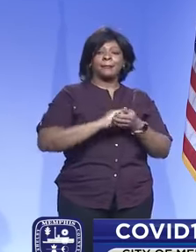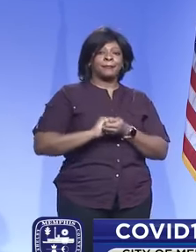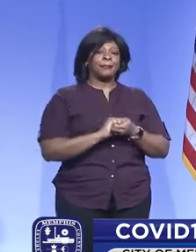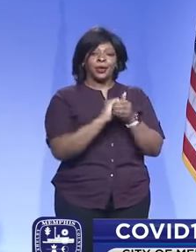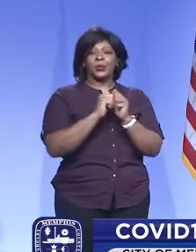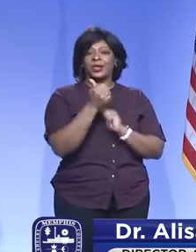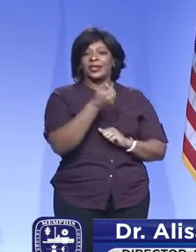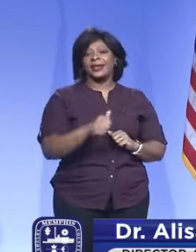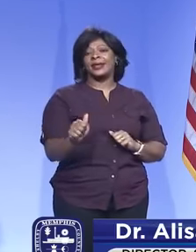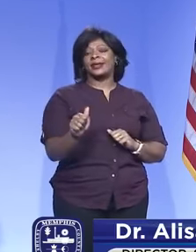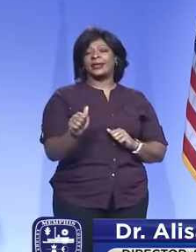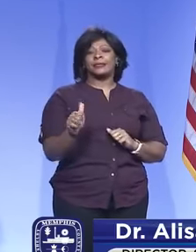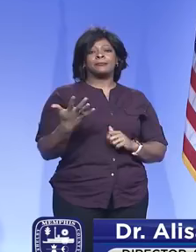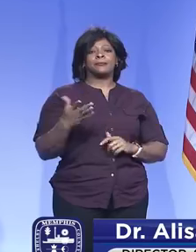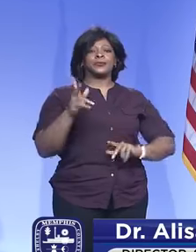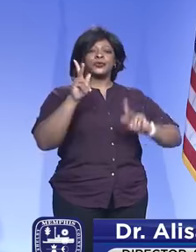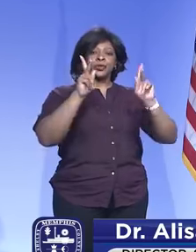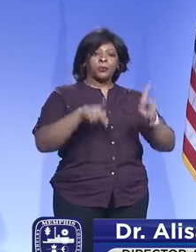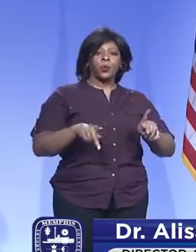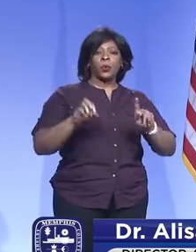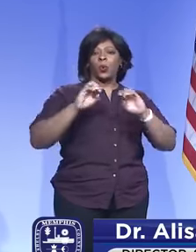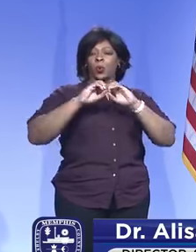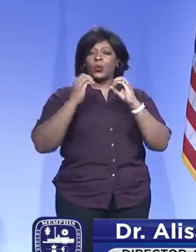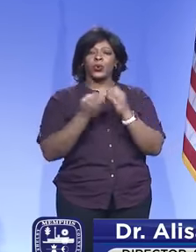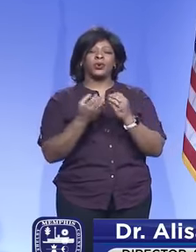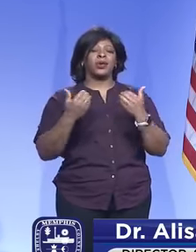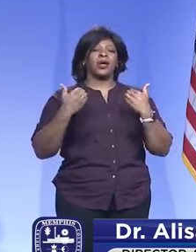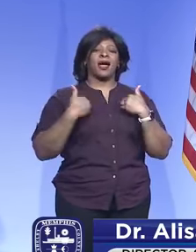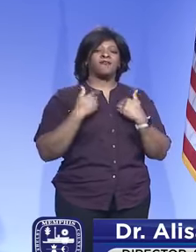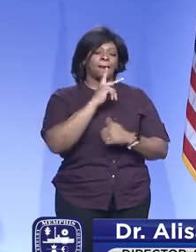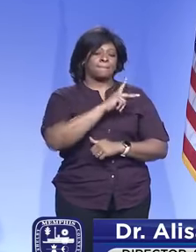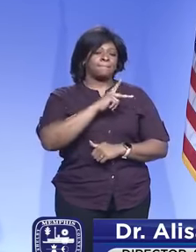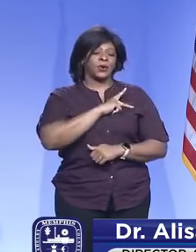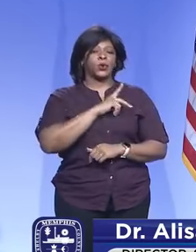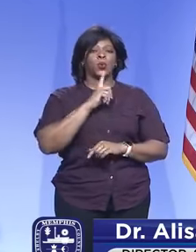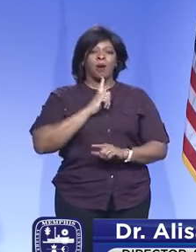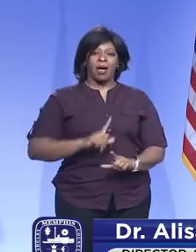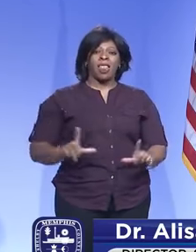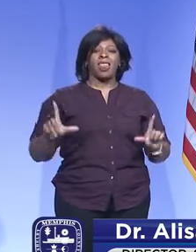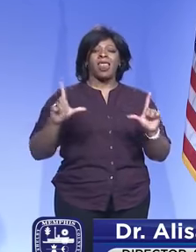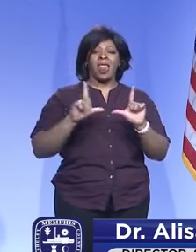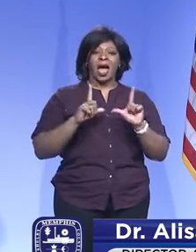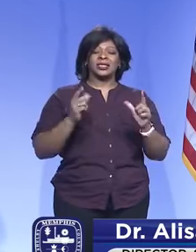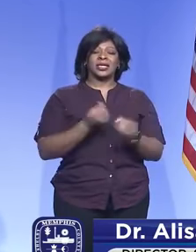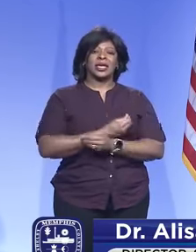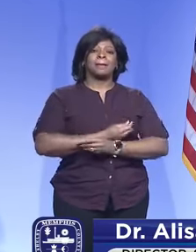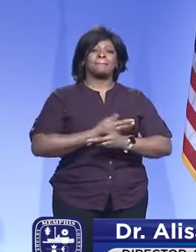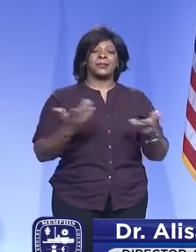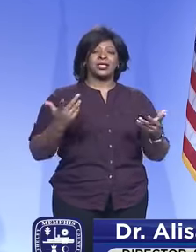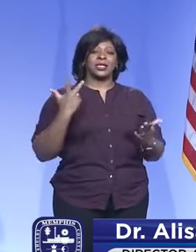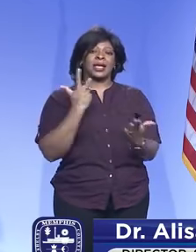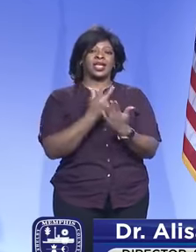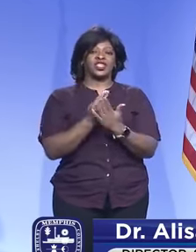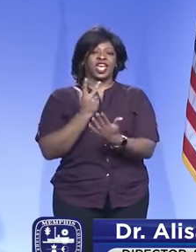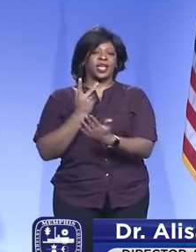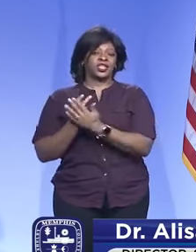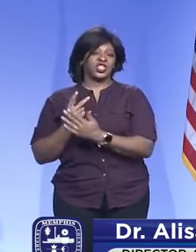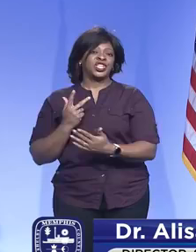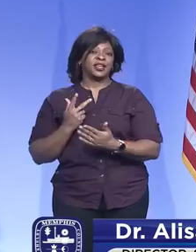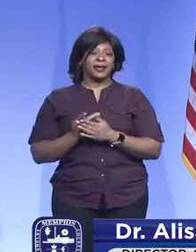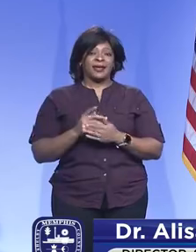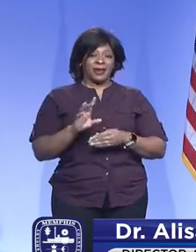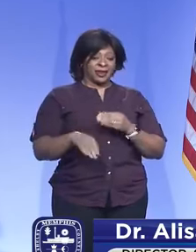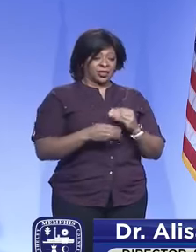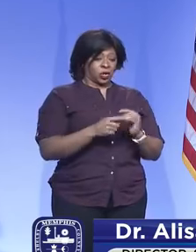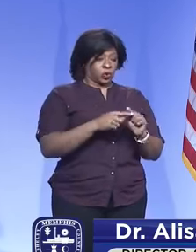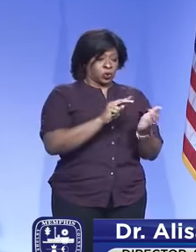with any person or organization that has personnel that are licensed to administer injections. So in addition